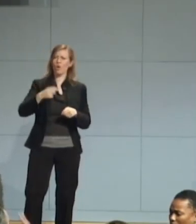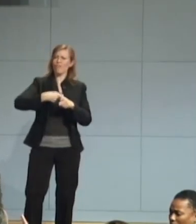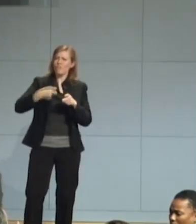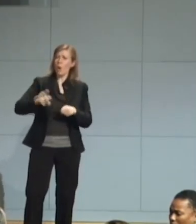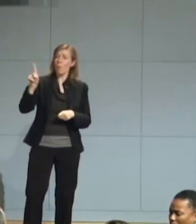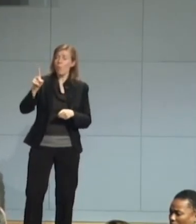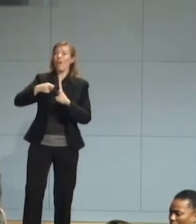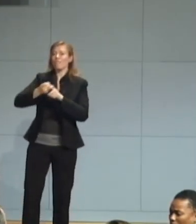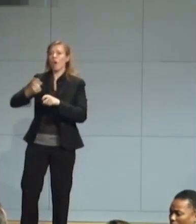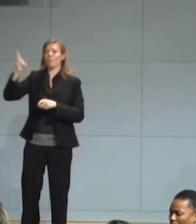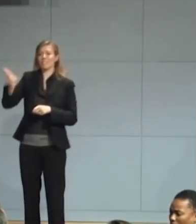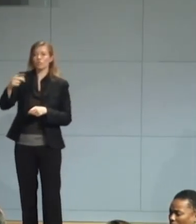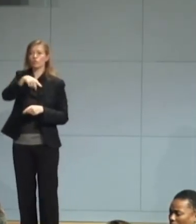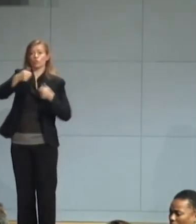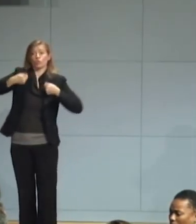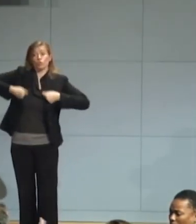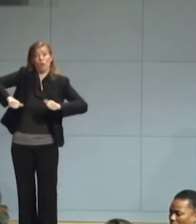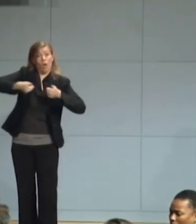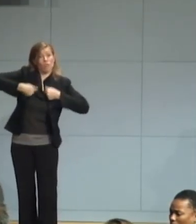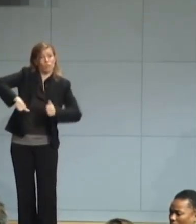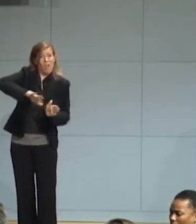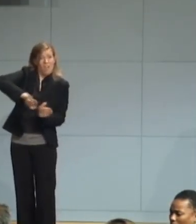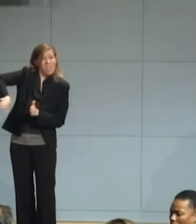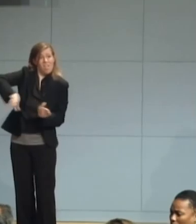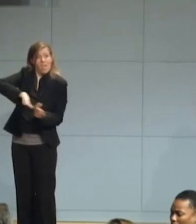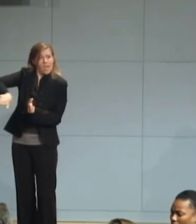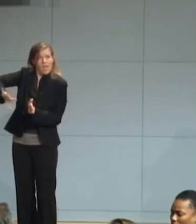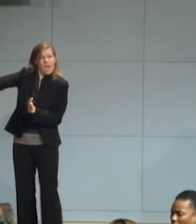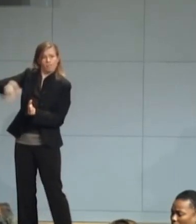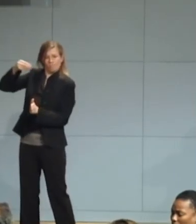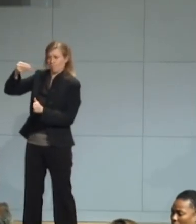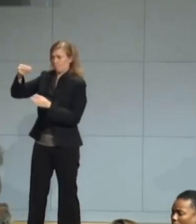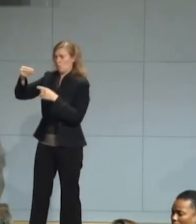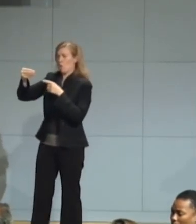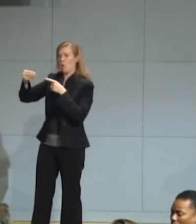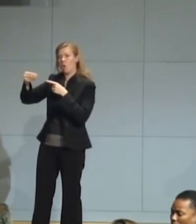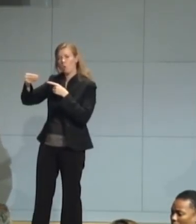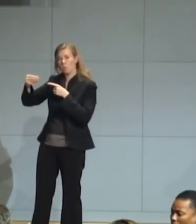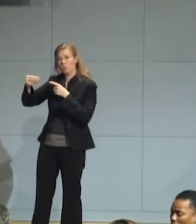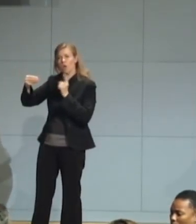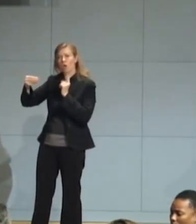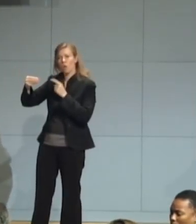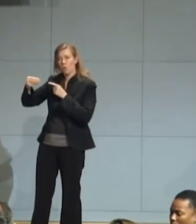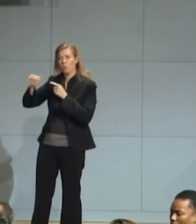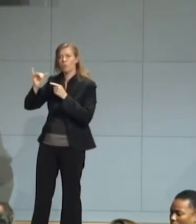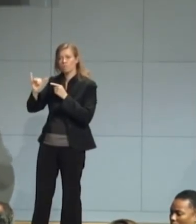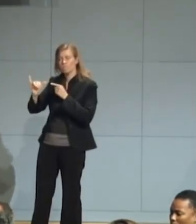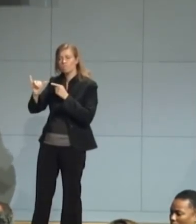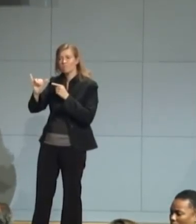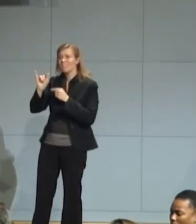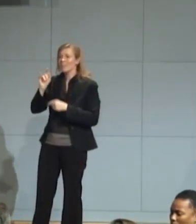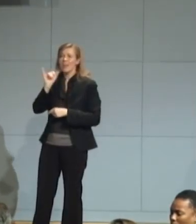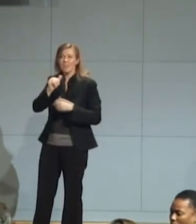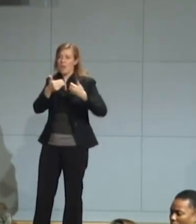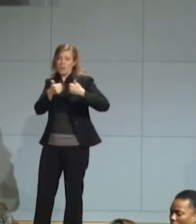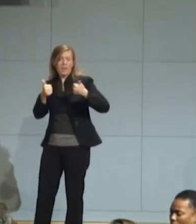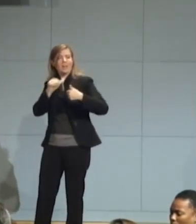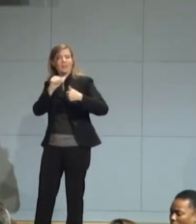obvious. But they didn't mean an awful lot of men either. They basically said, if you're landless, you don't count. If you're a woman, you don't count. If